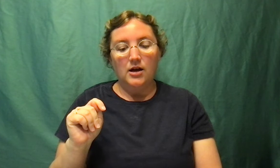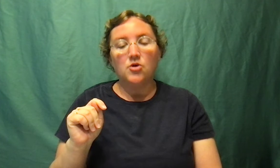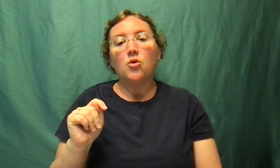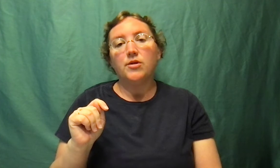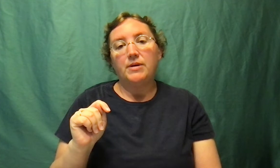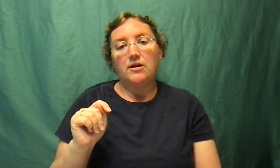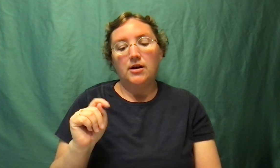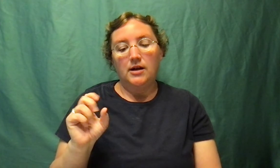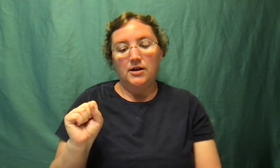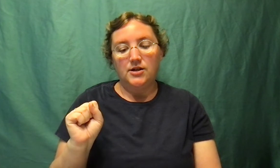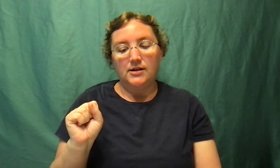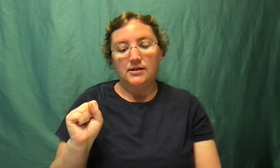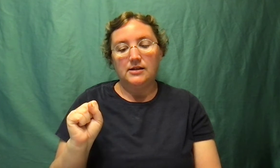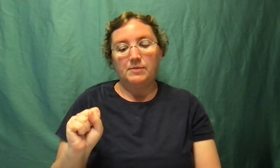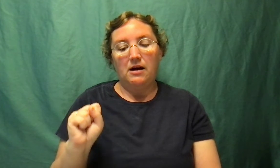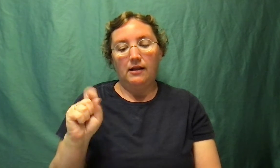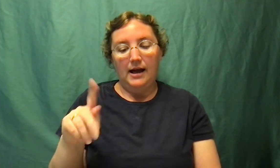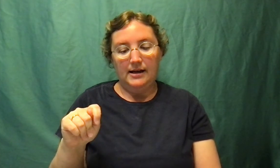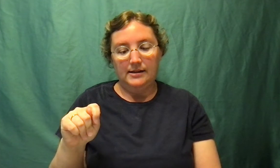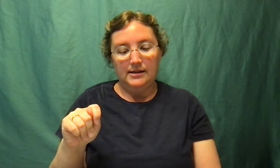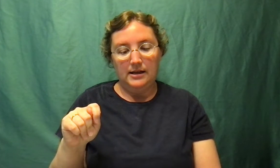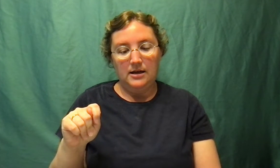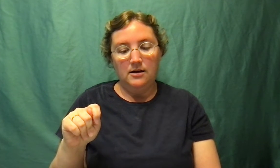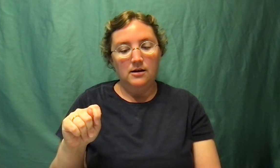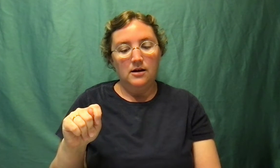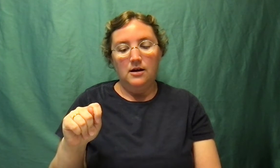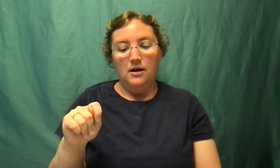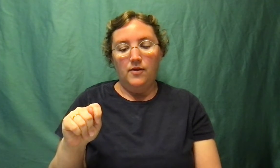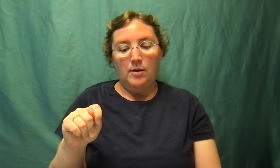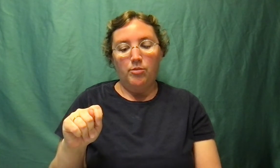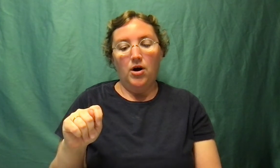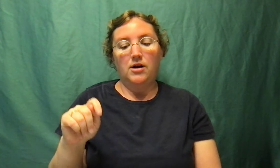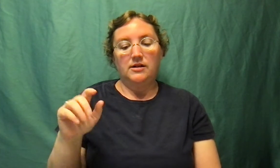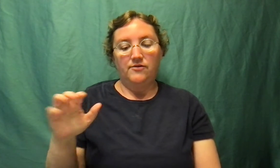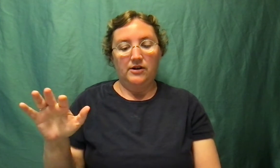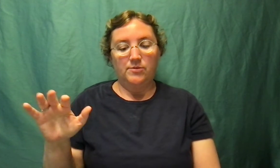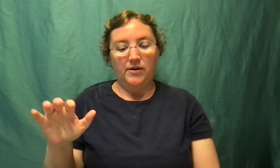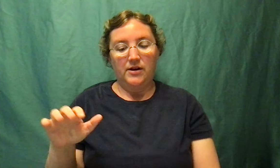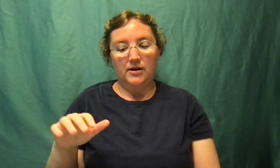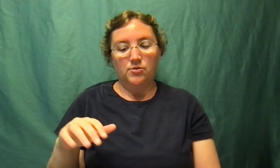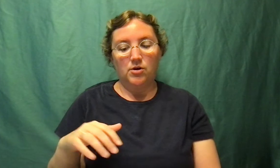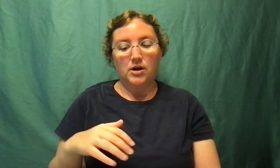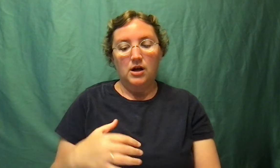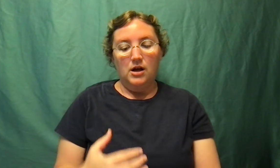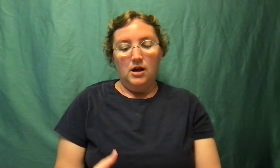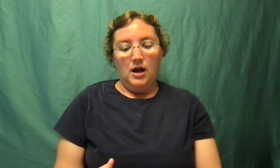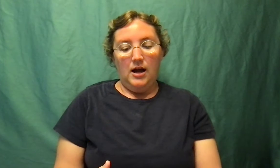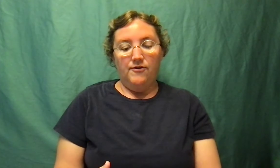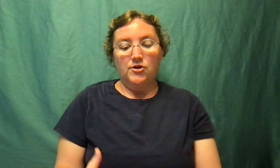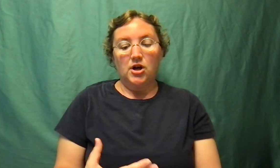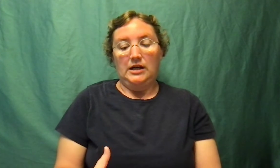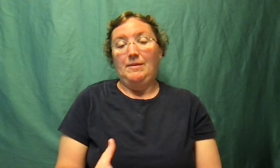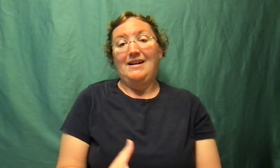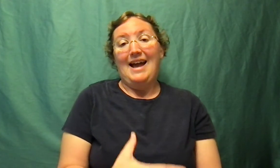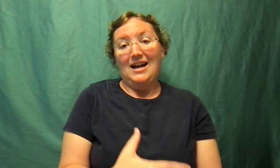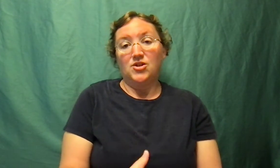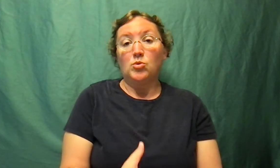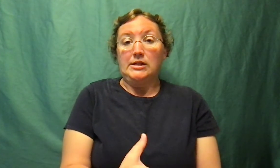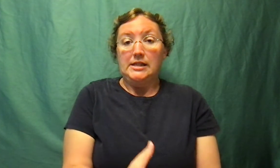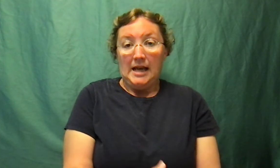ignore the period and just spell ST, then pause and fingerspell the next word. If you're talking about an actual